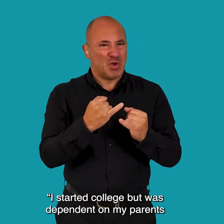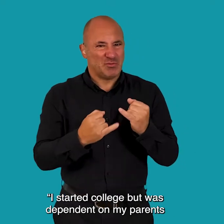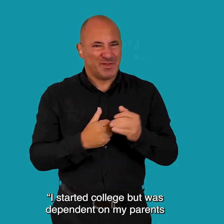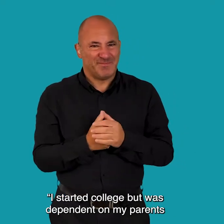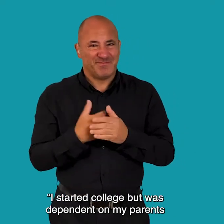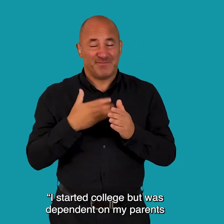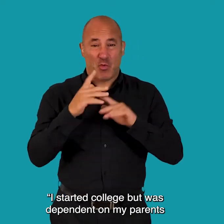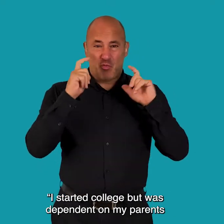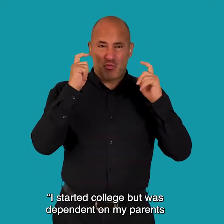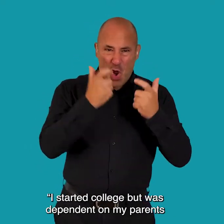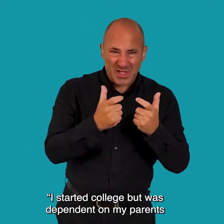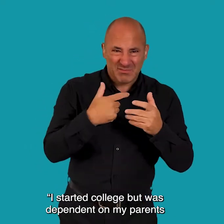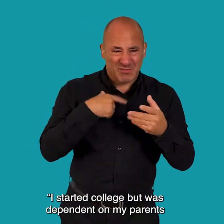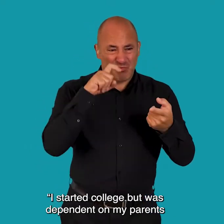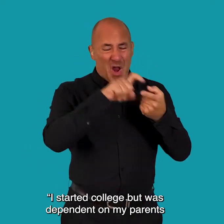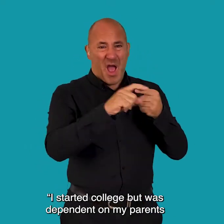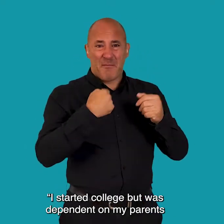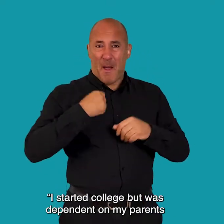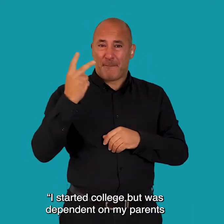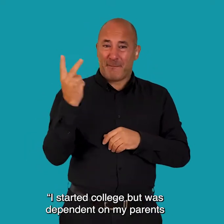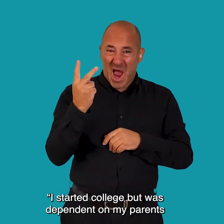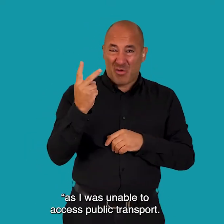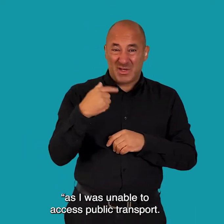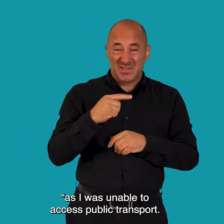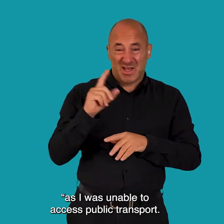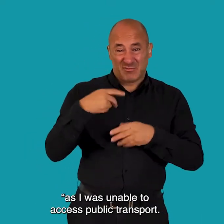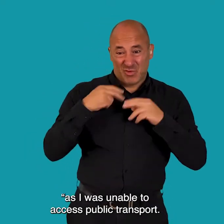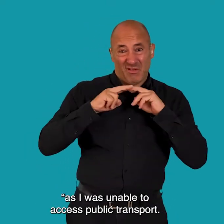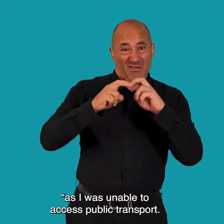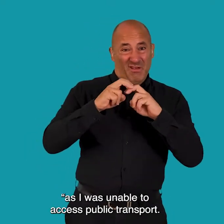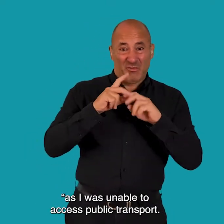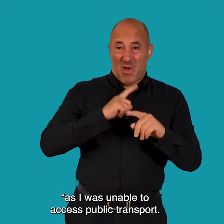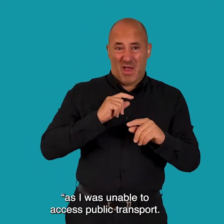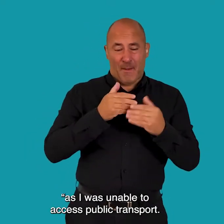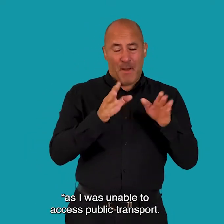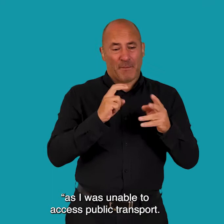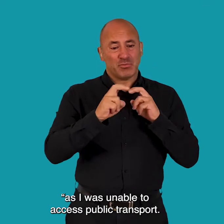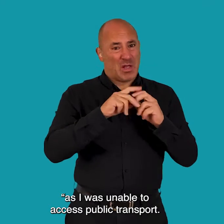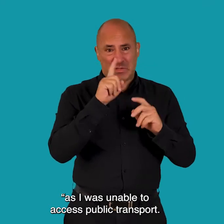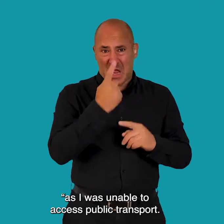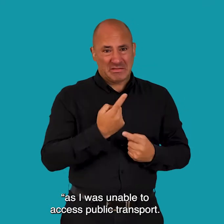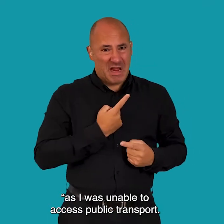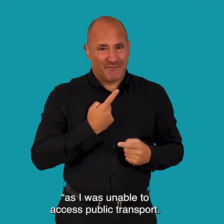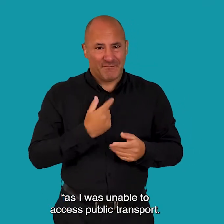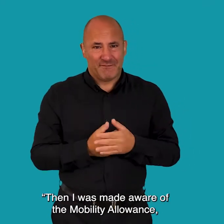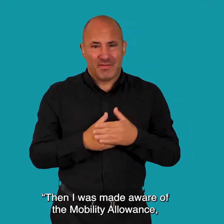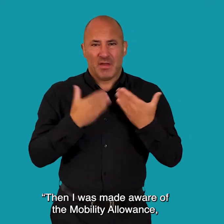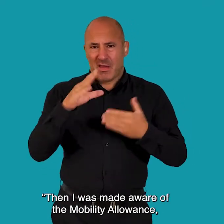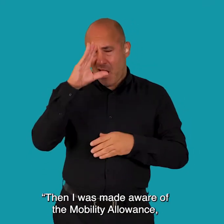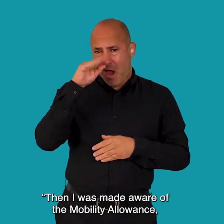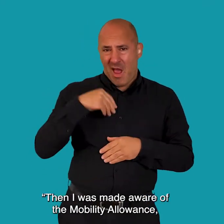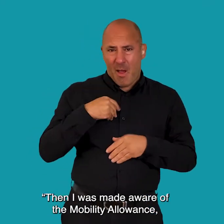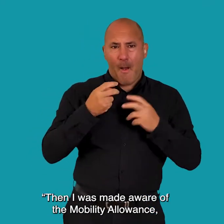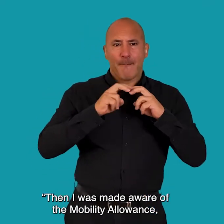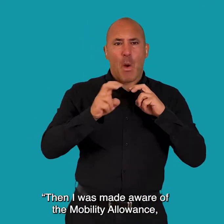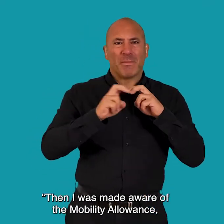started college but was dependent on my parents as I was unable to access public transport. Then I was made aware of the